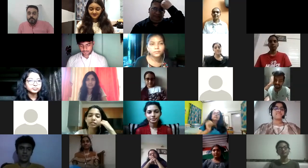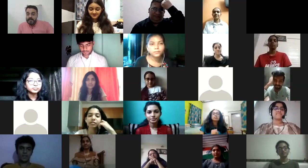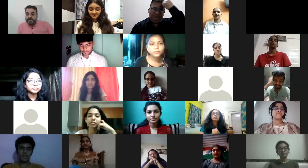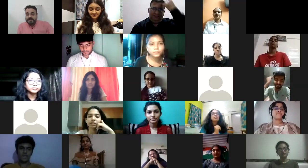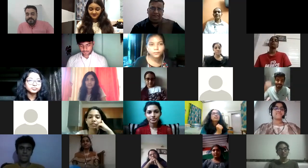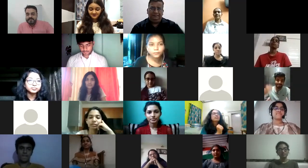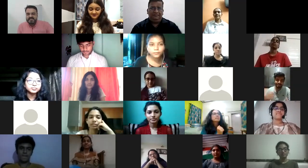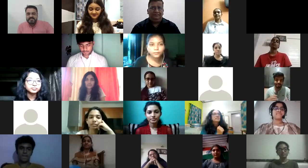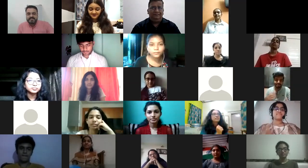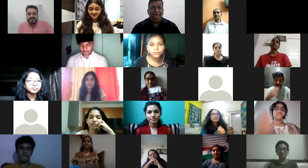Goodbye.